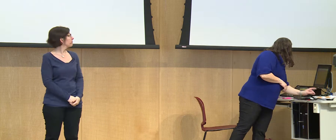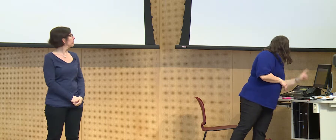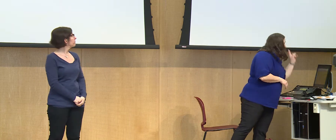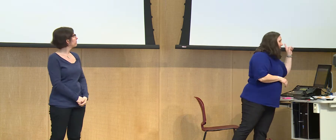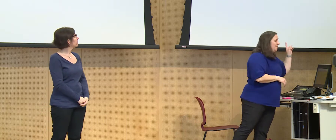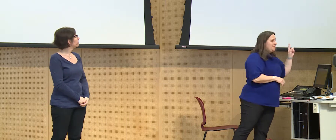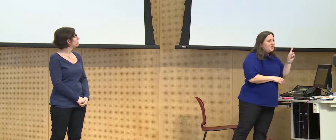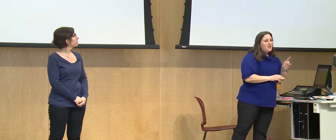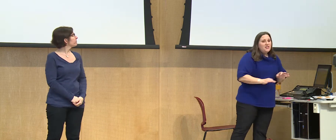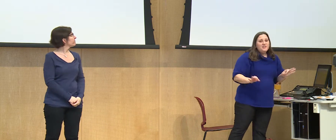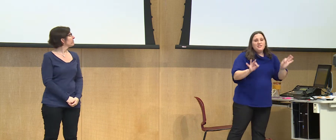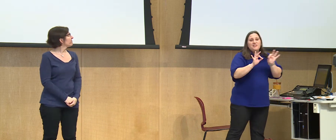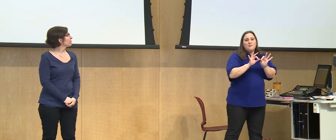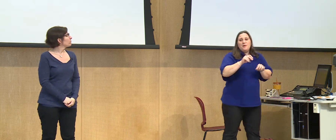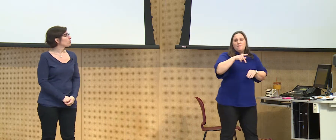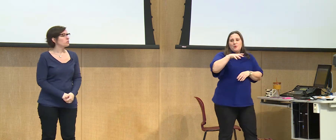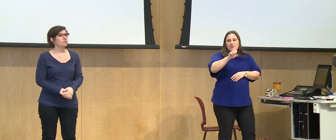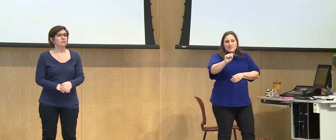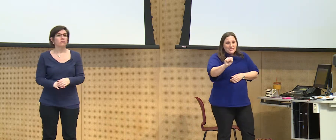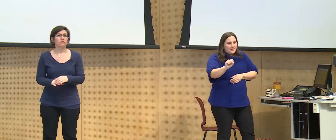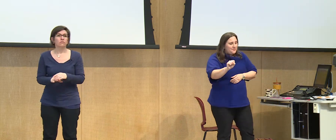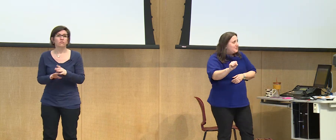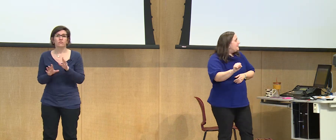So, just some important tips.